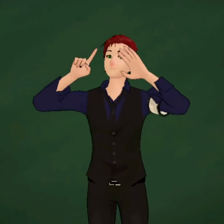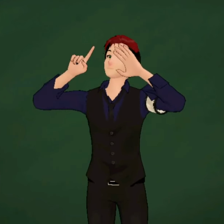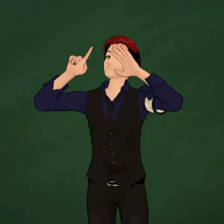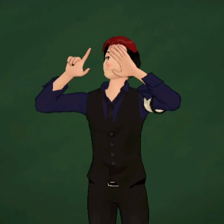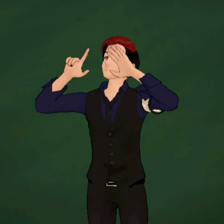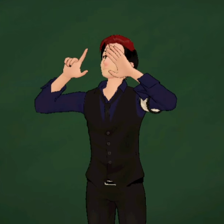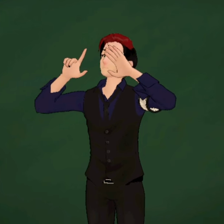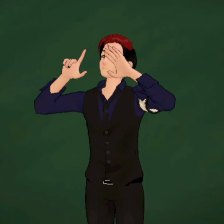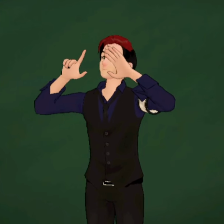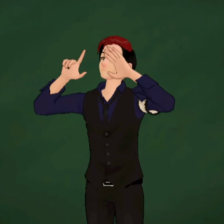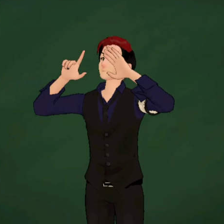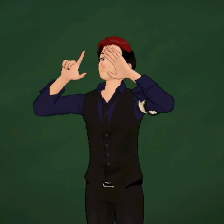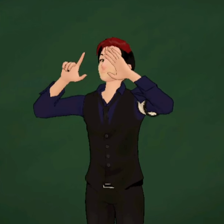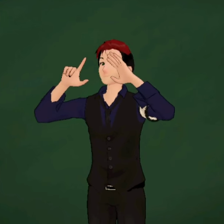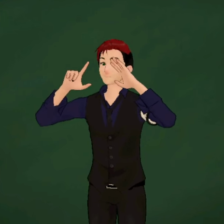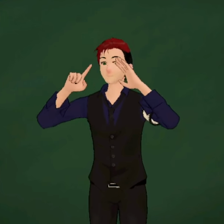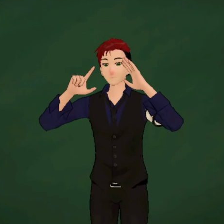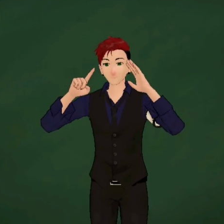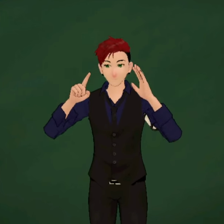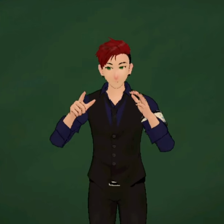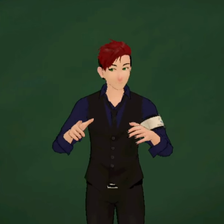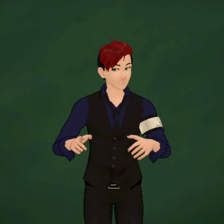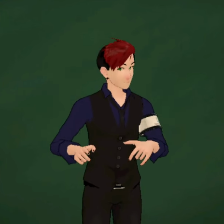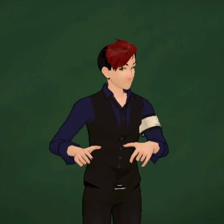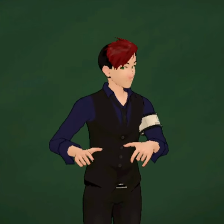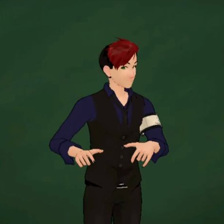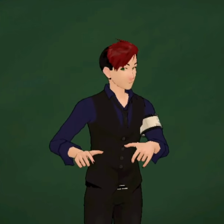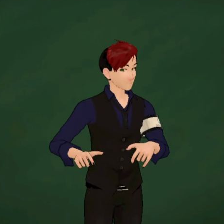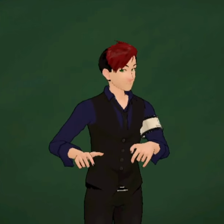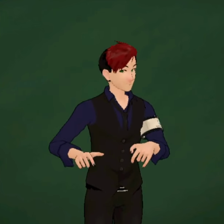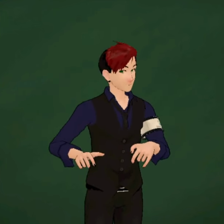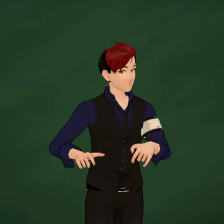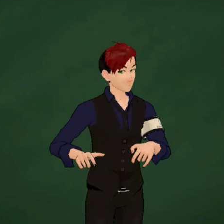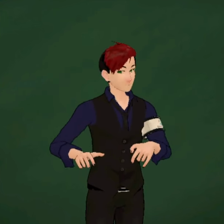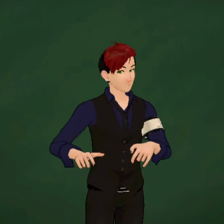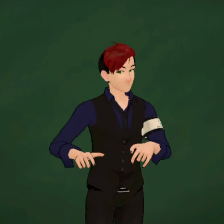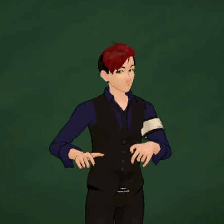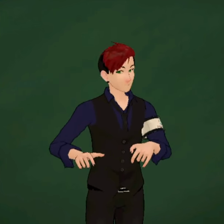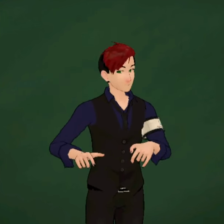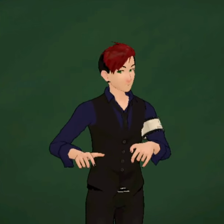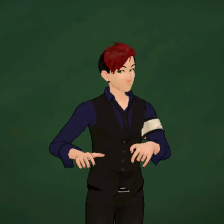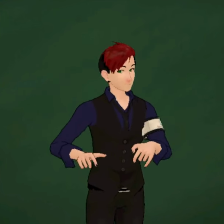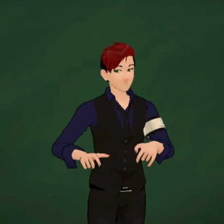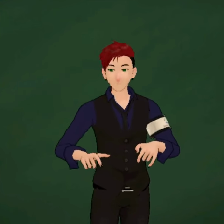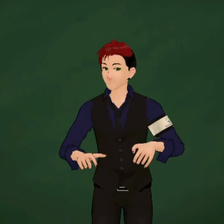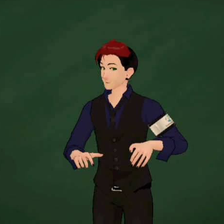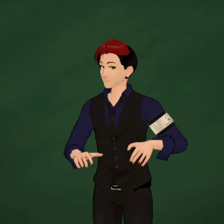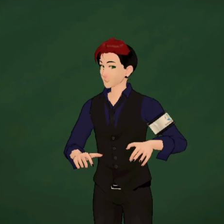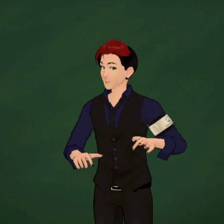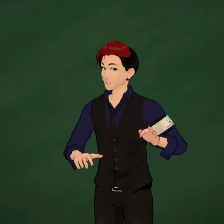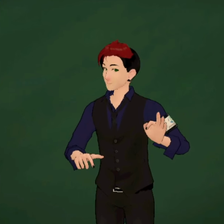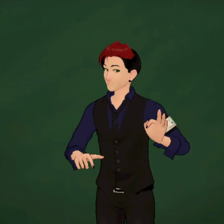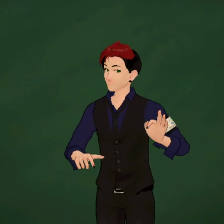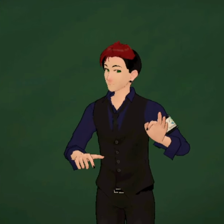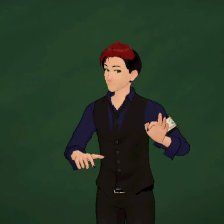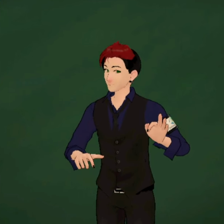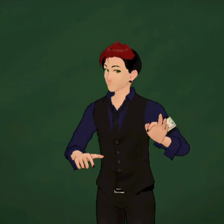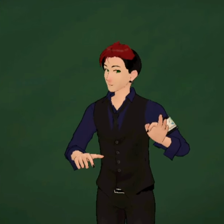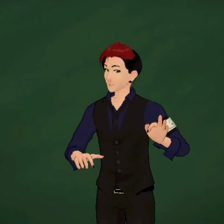struggle. Is Struggle my with my is controller. my spelling fine or? Whoa, I am lagging. Yo. Okay. All right. My Ready?